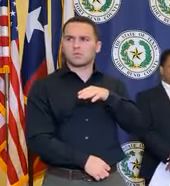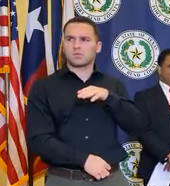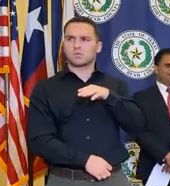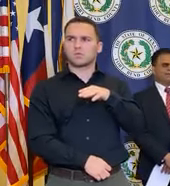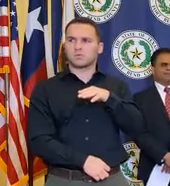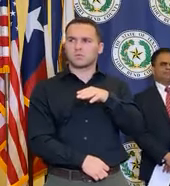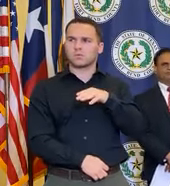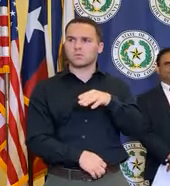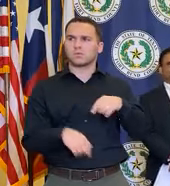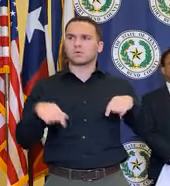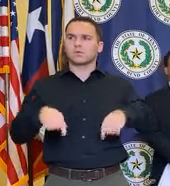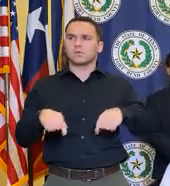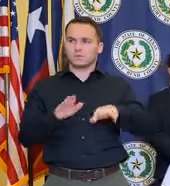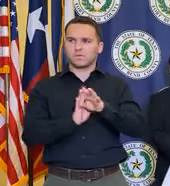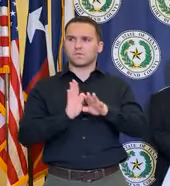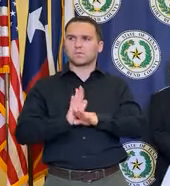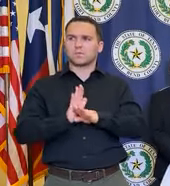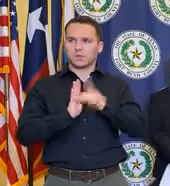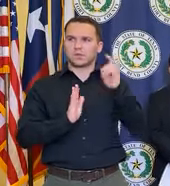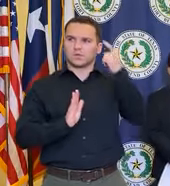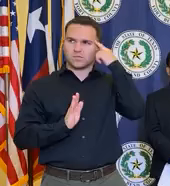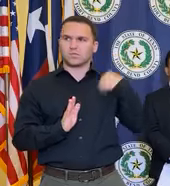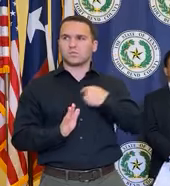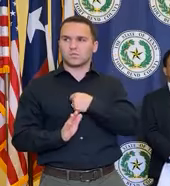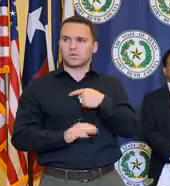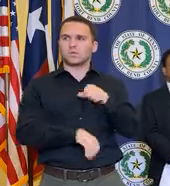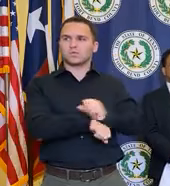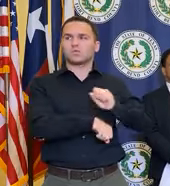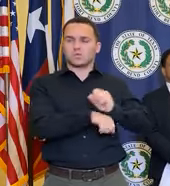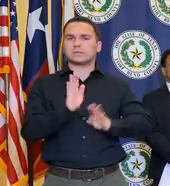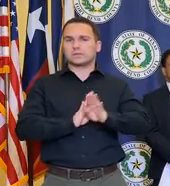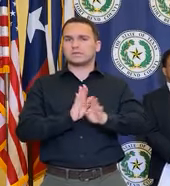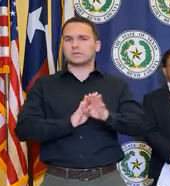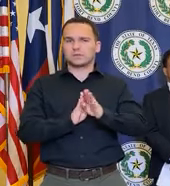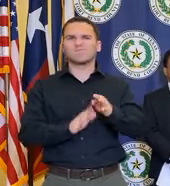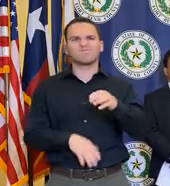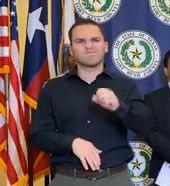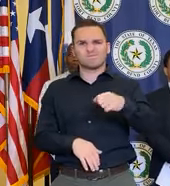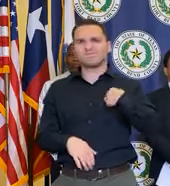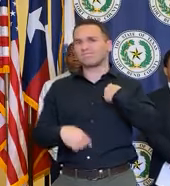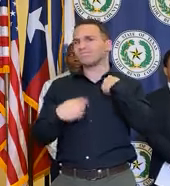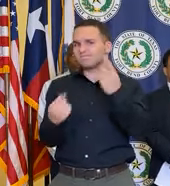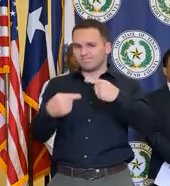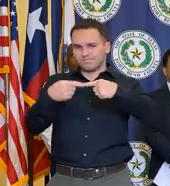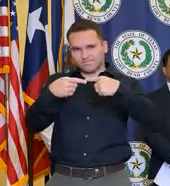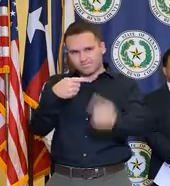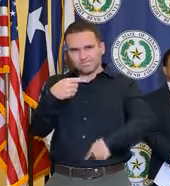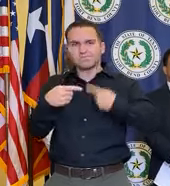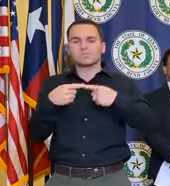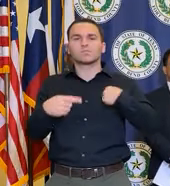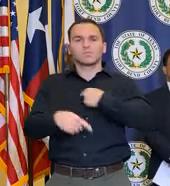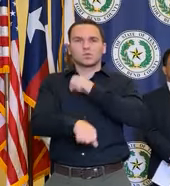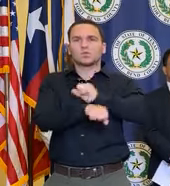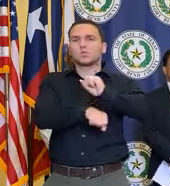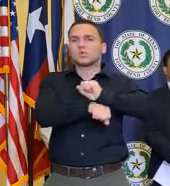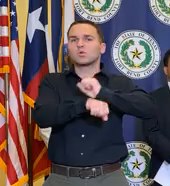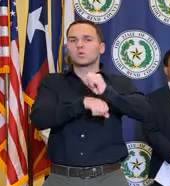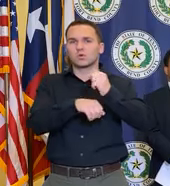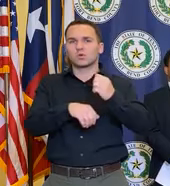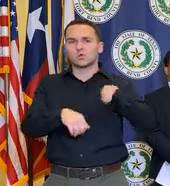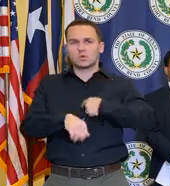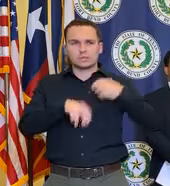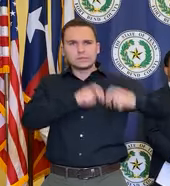Please. Yes. Yes. So we've worked for several months, probably over the year, over the last year, we've worked to sit